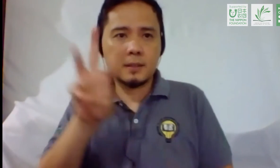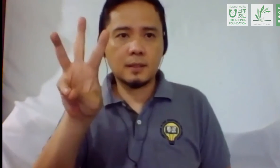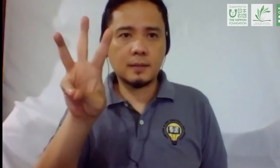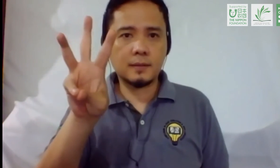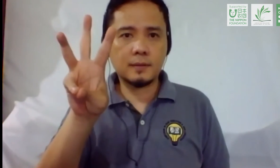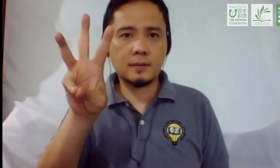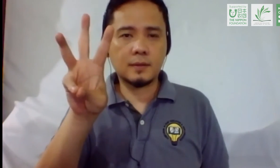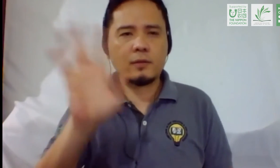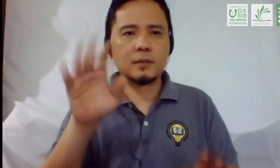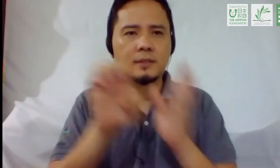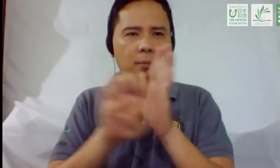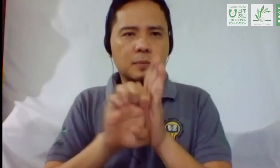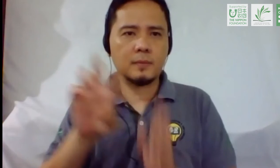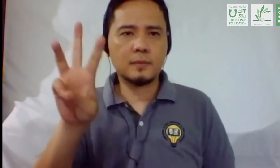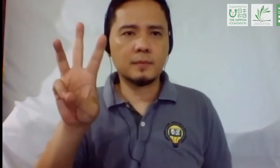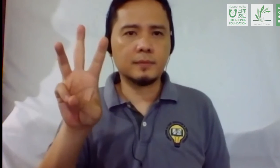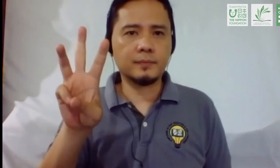example 6.